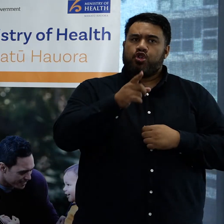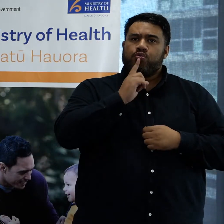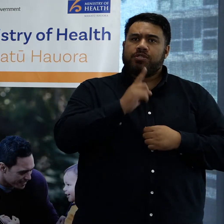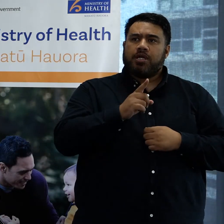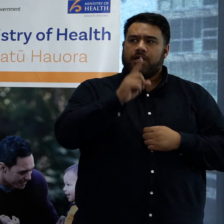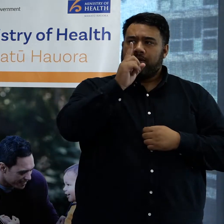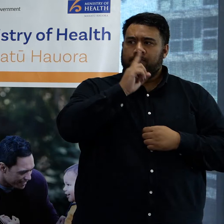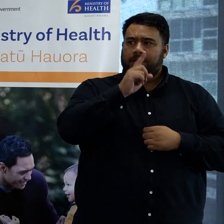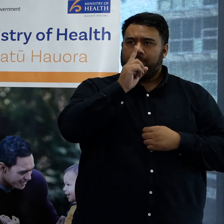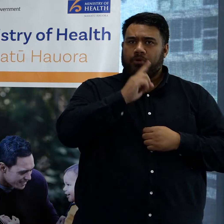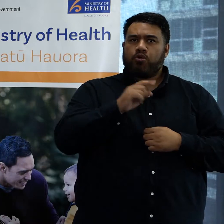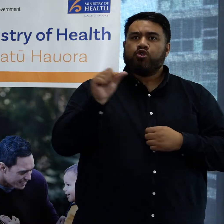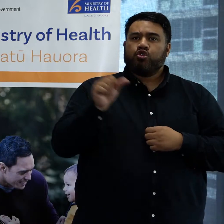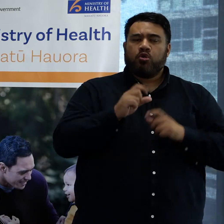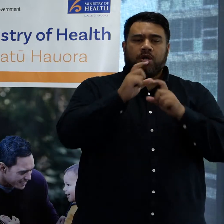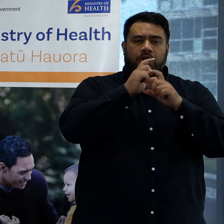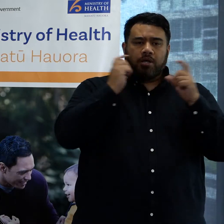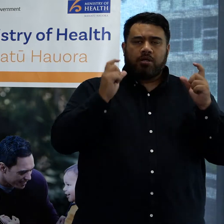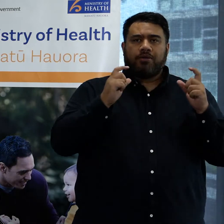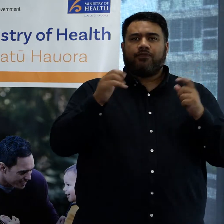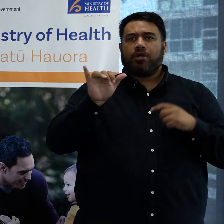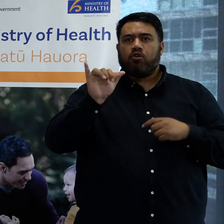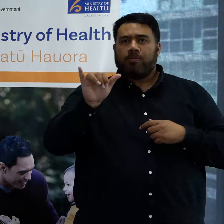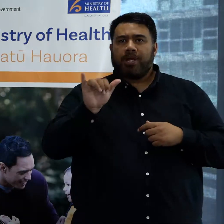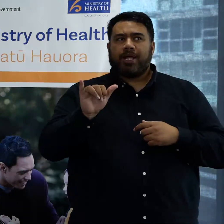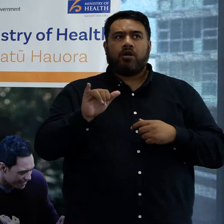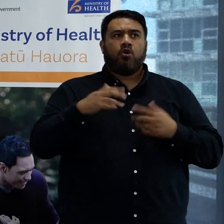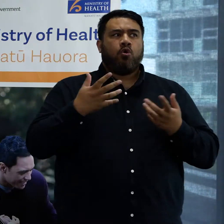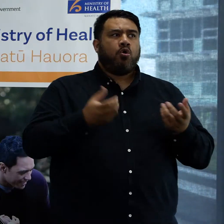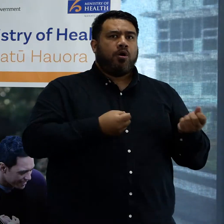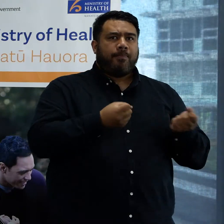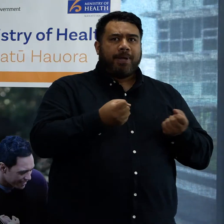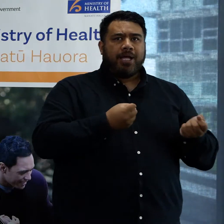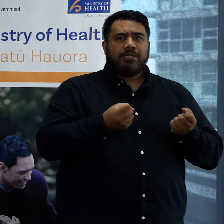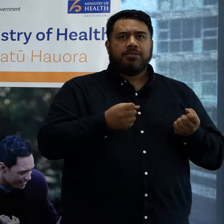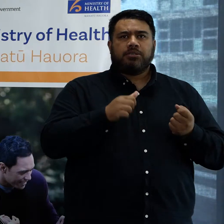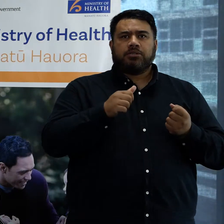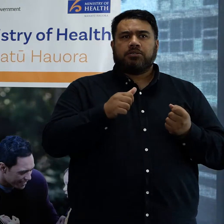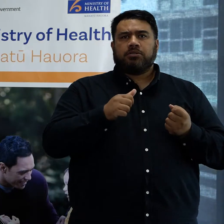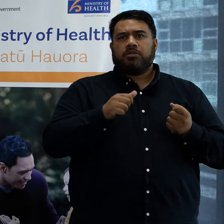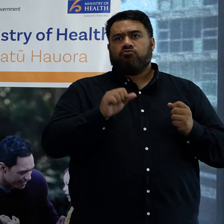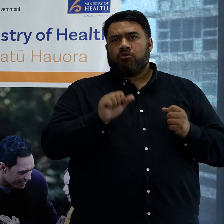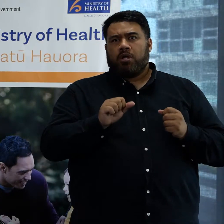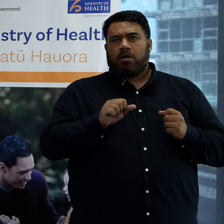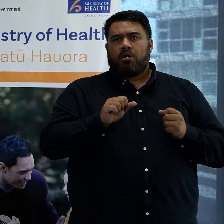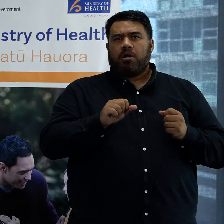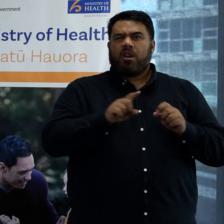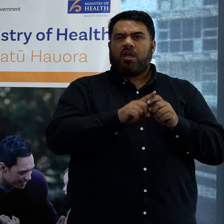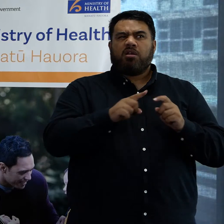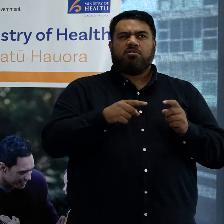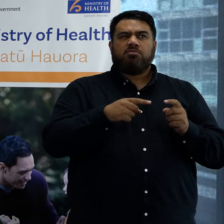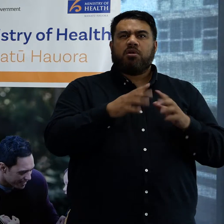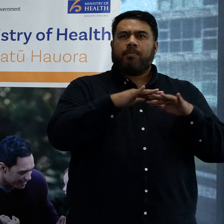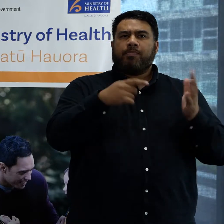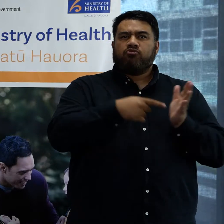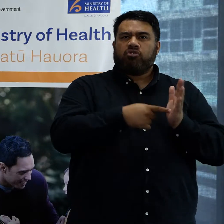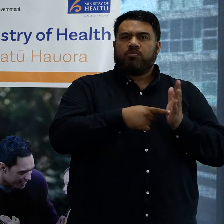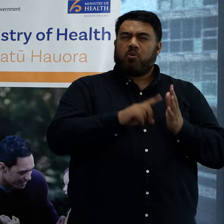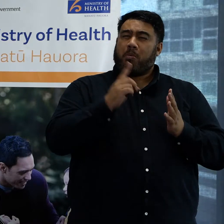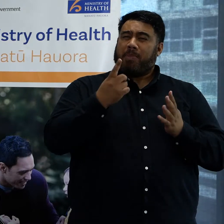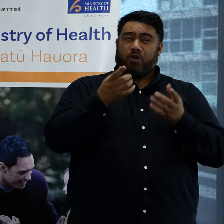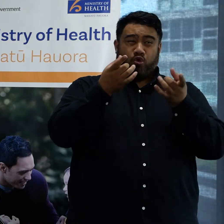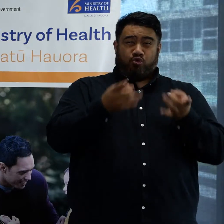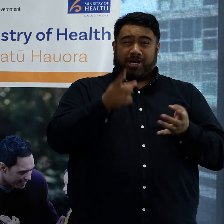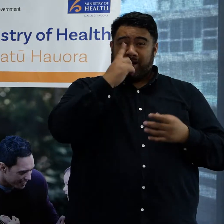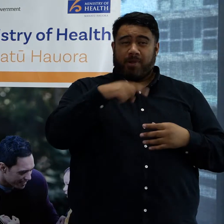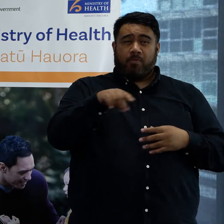masks on public transports and aeroplanes, whatever we're going to call it. But as we've seen, there's already complacency, which